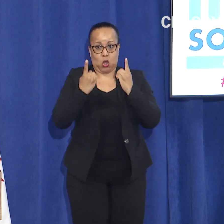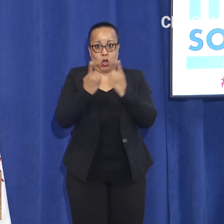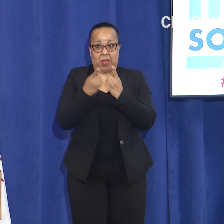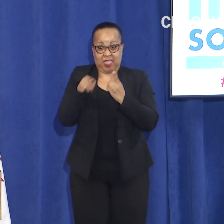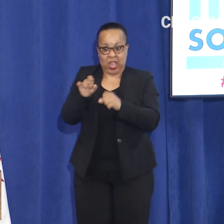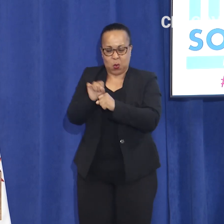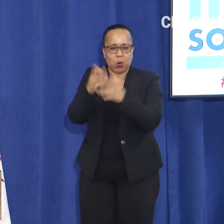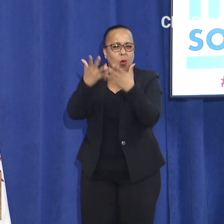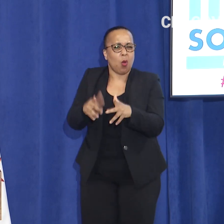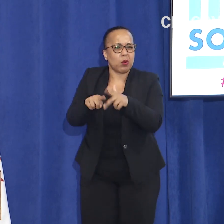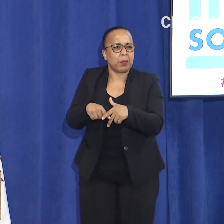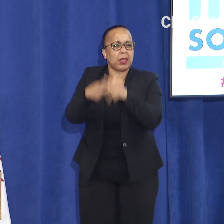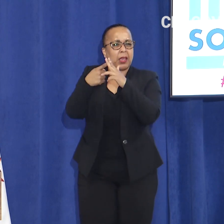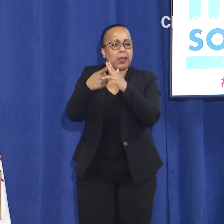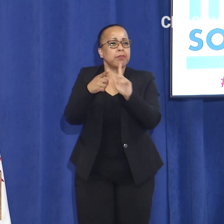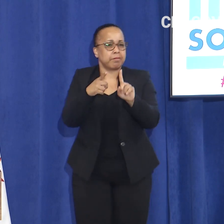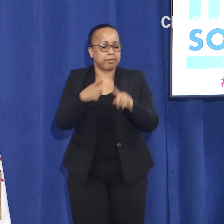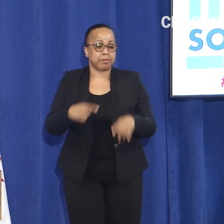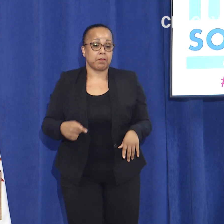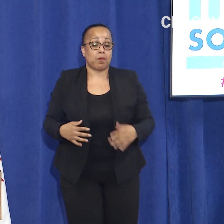begun. Things like